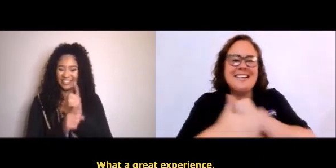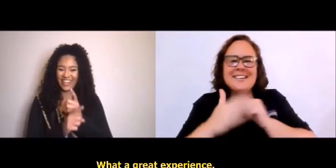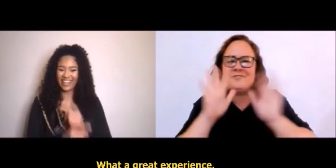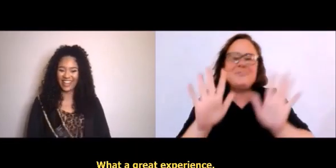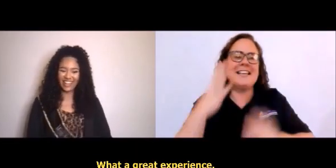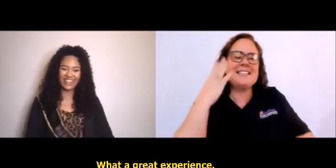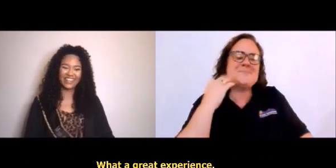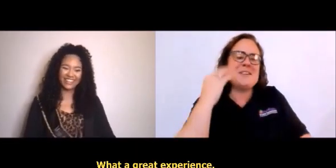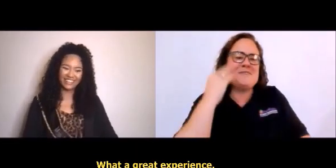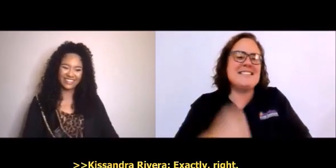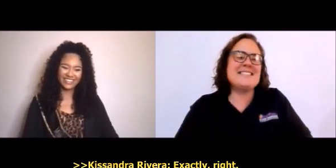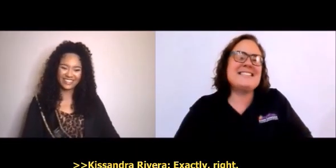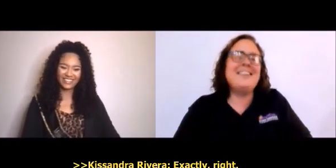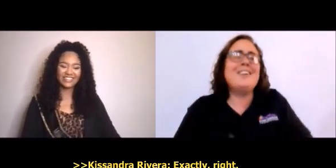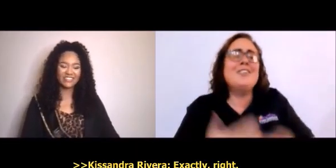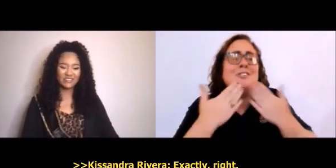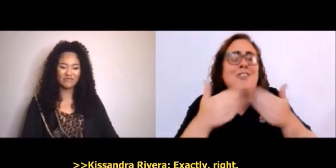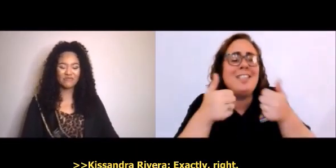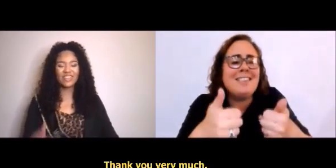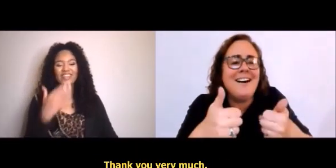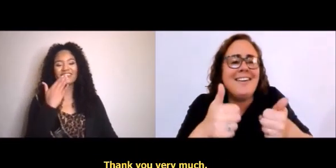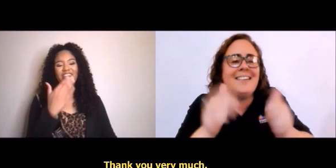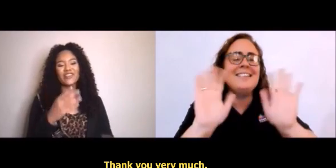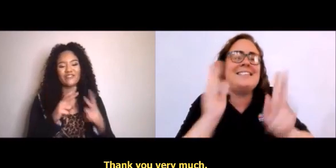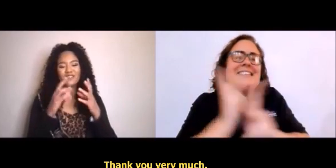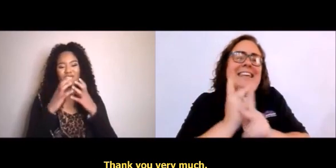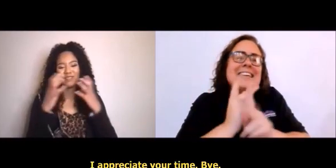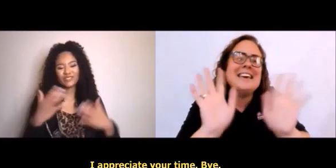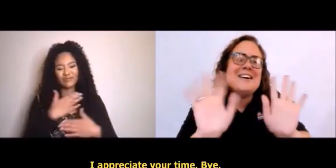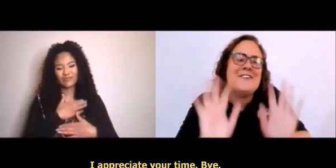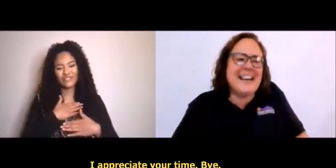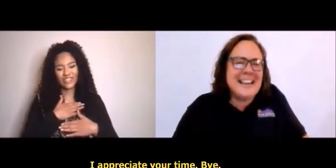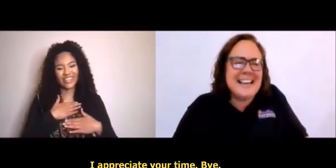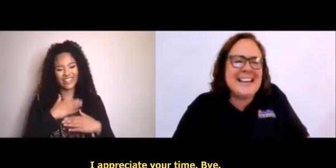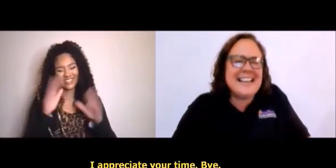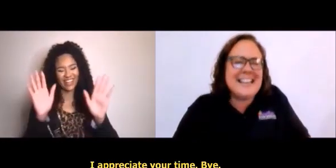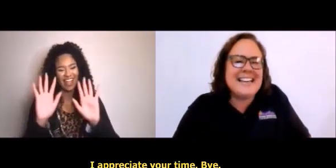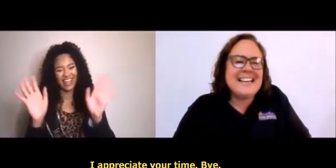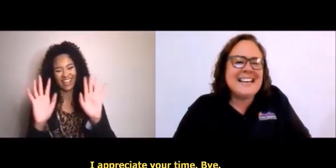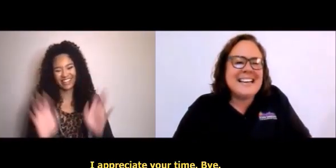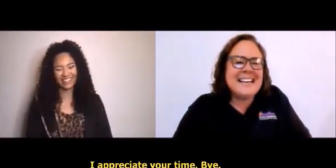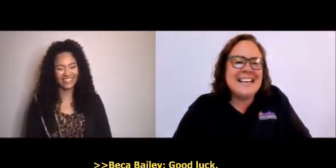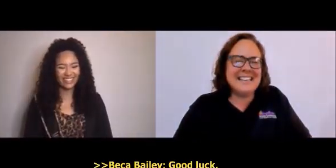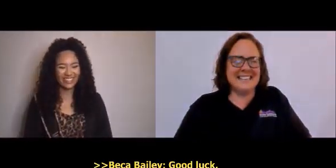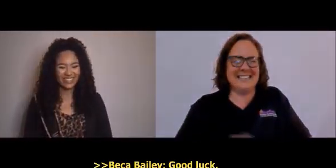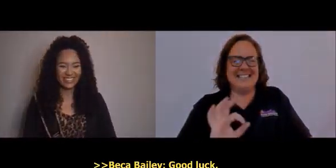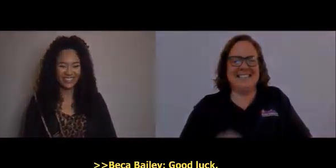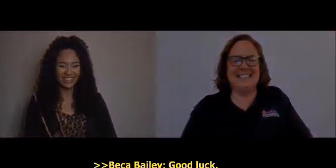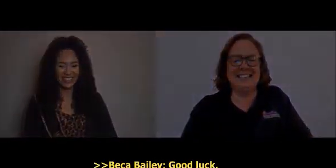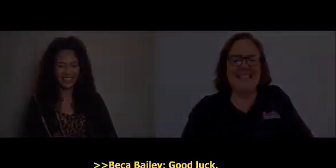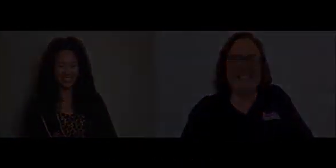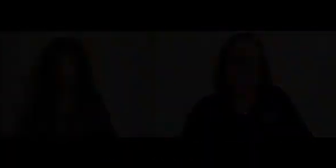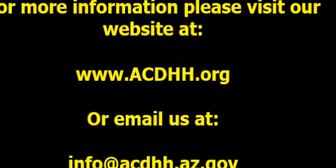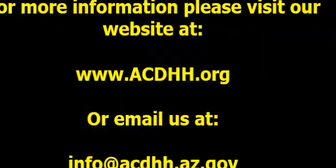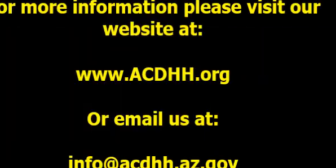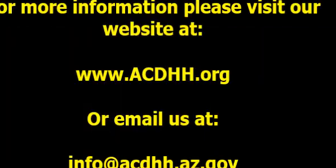What a great experience. Exactly right. Thank you very much. I appreciate your time. Good Bye. luck. Good luck.